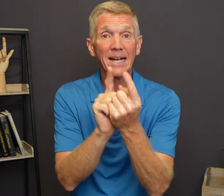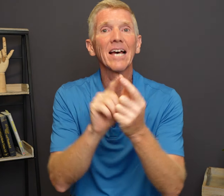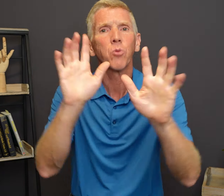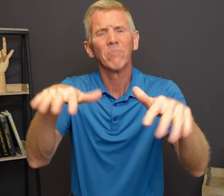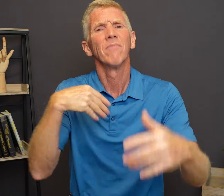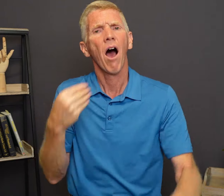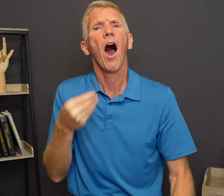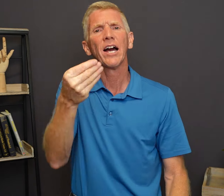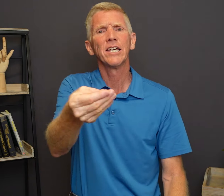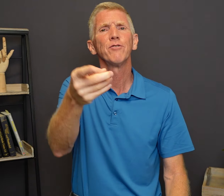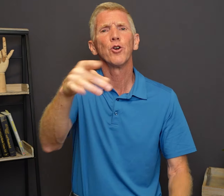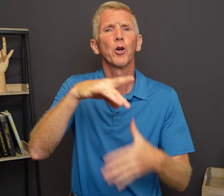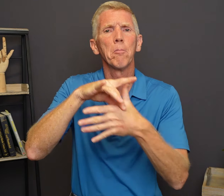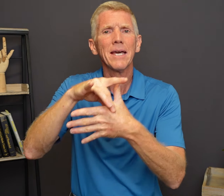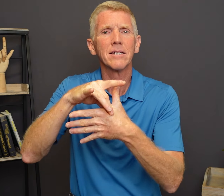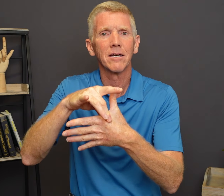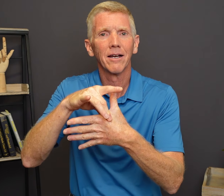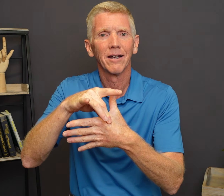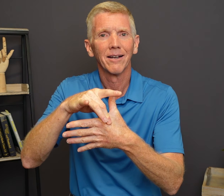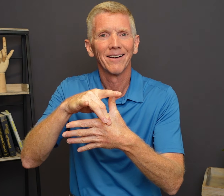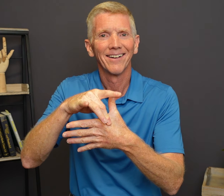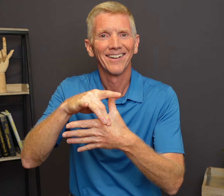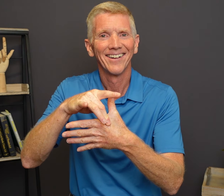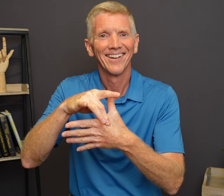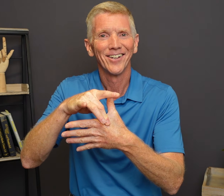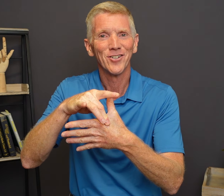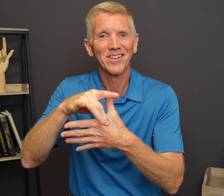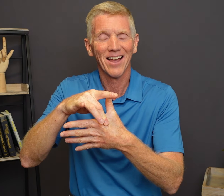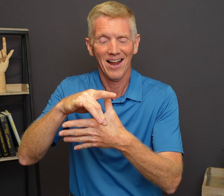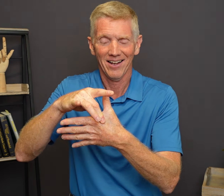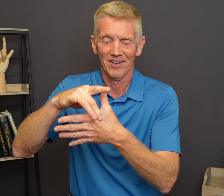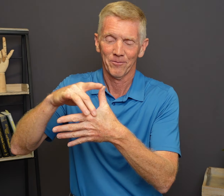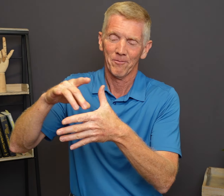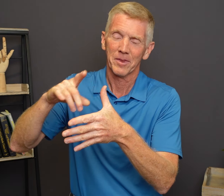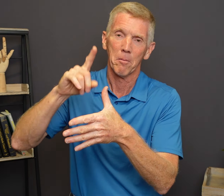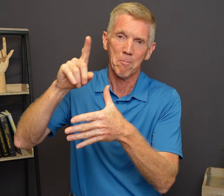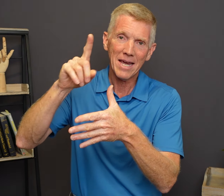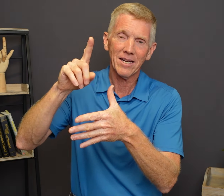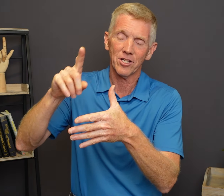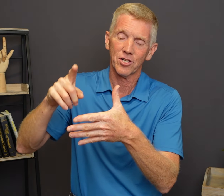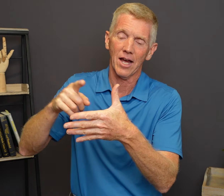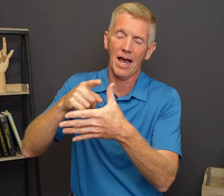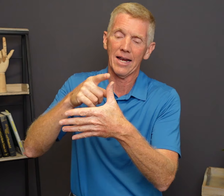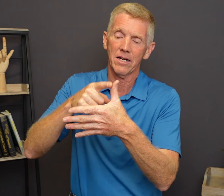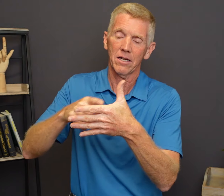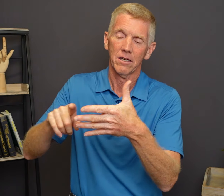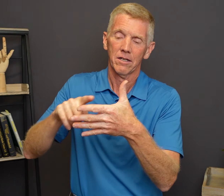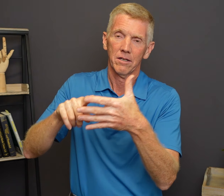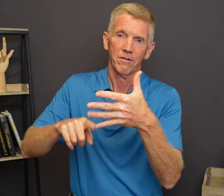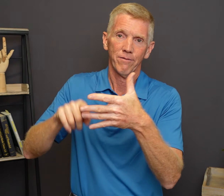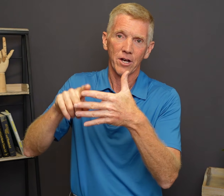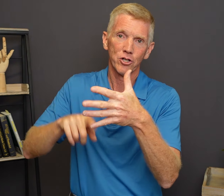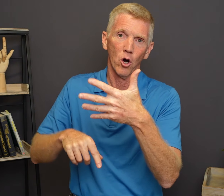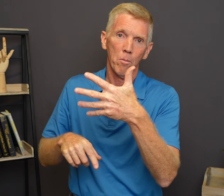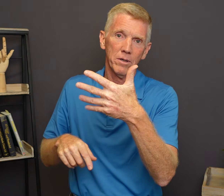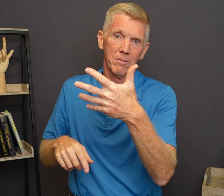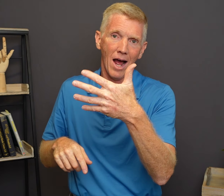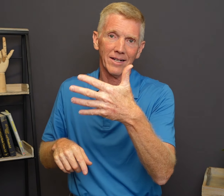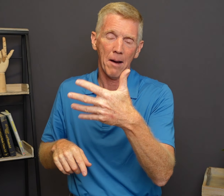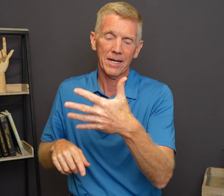guess what? I'll give you your meat. Do you see that? Meat is signed, fingers open, non-dominant